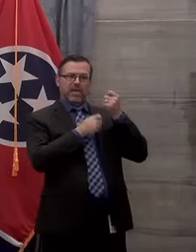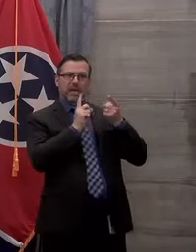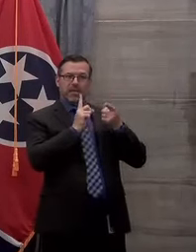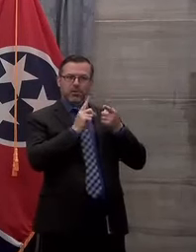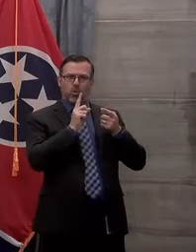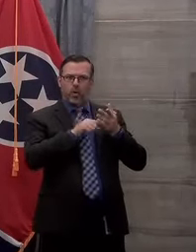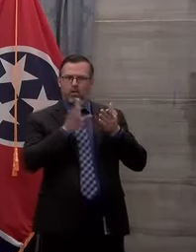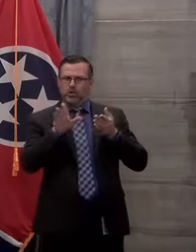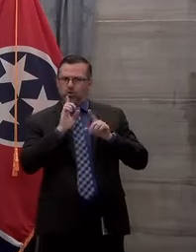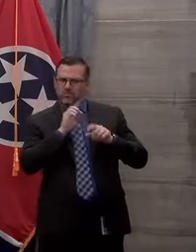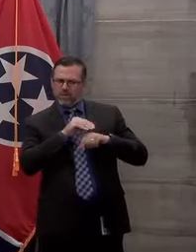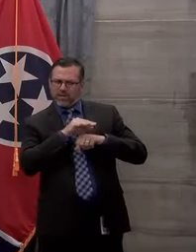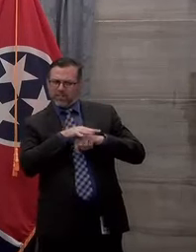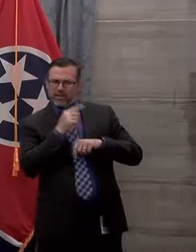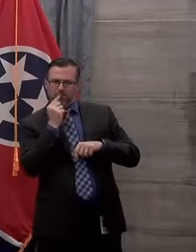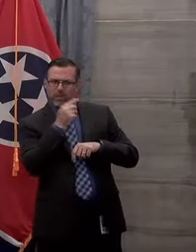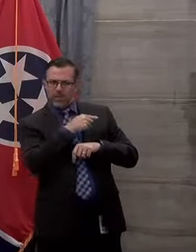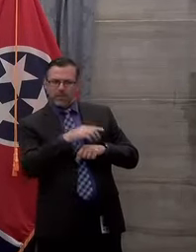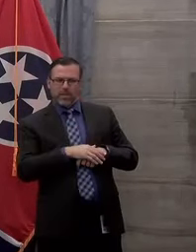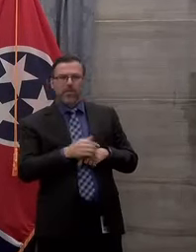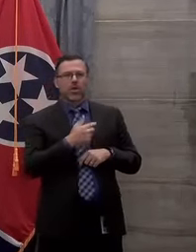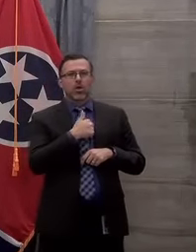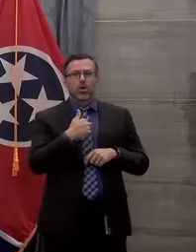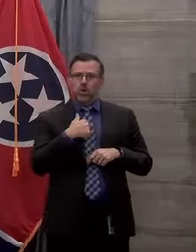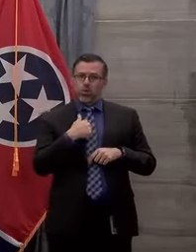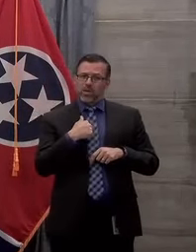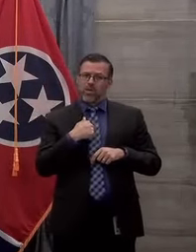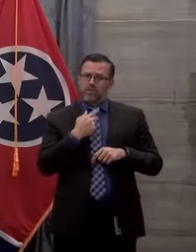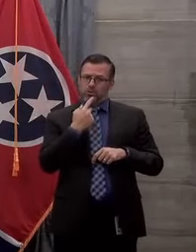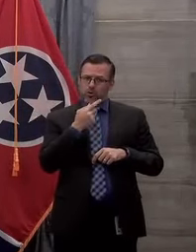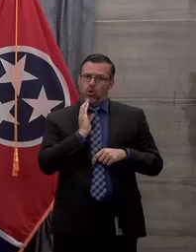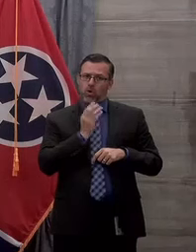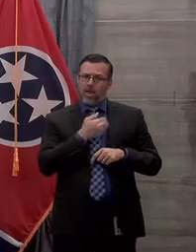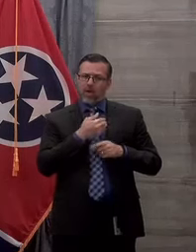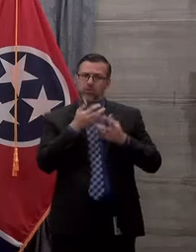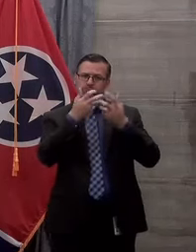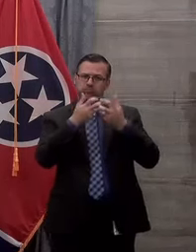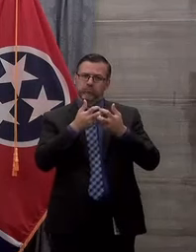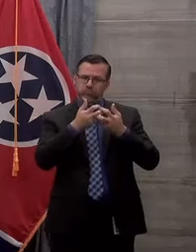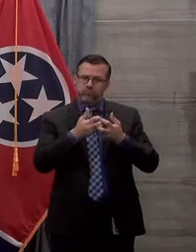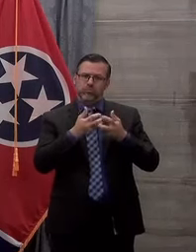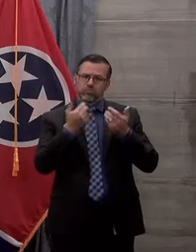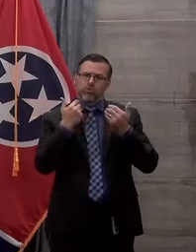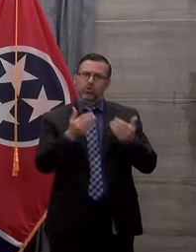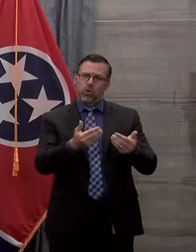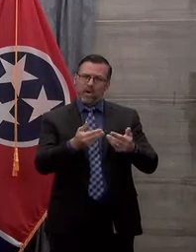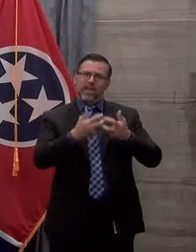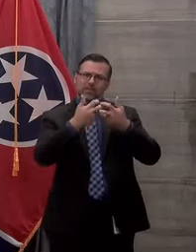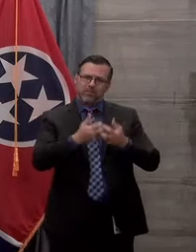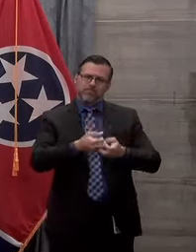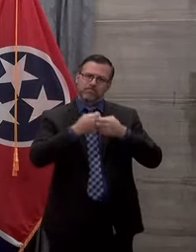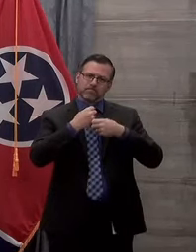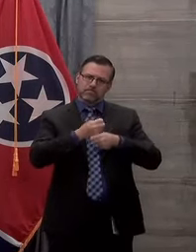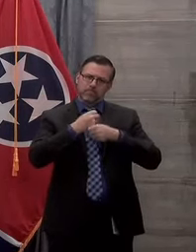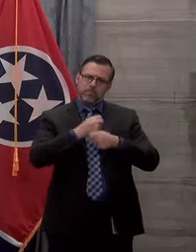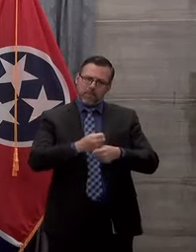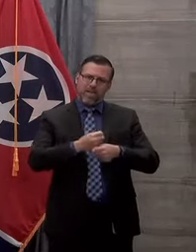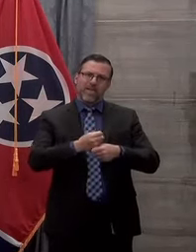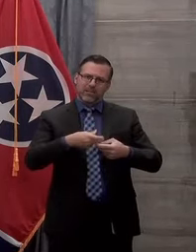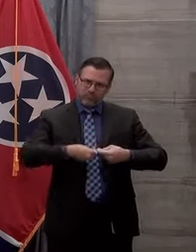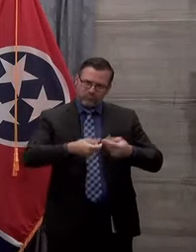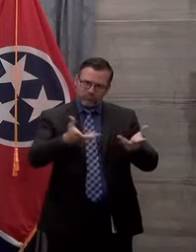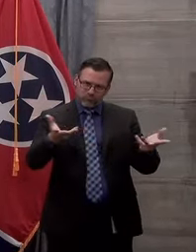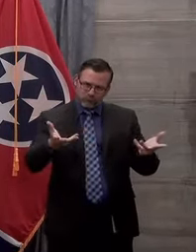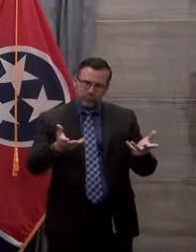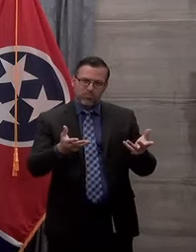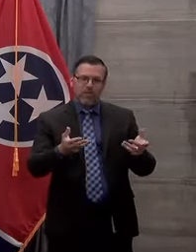him about? We've instructed our warehouse to go ahead and continue with distribution of those, and we would give him the same encouragement. As